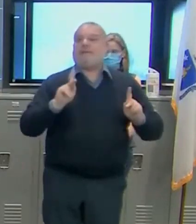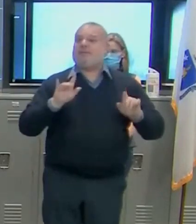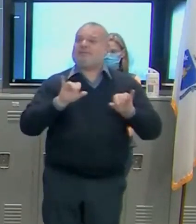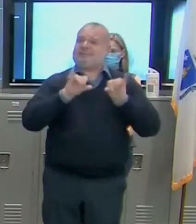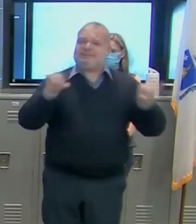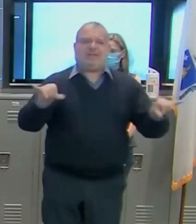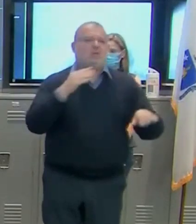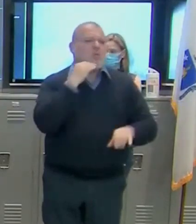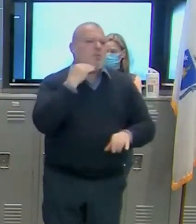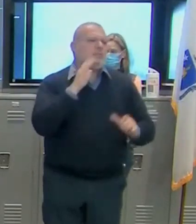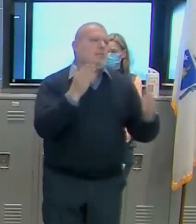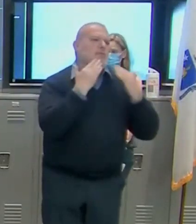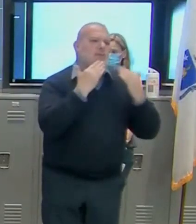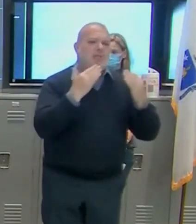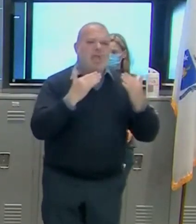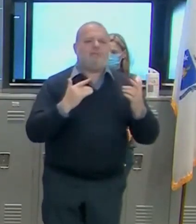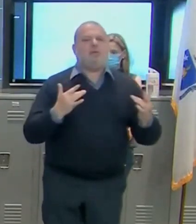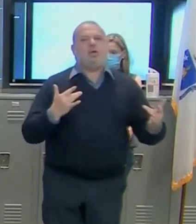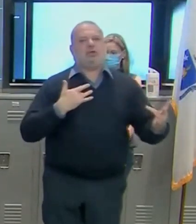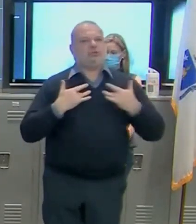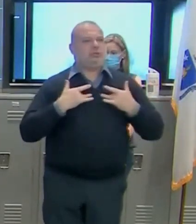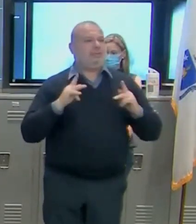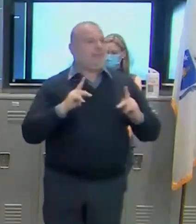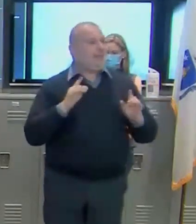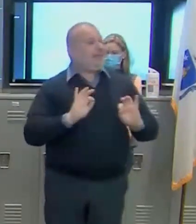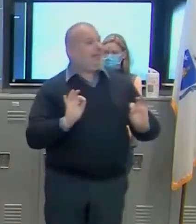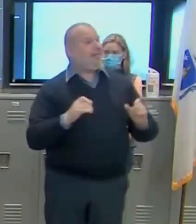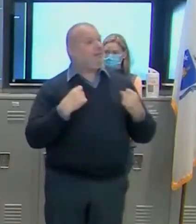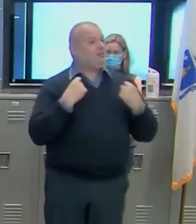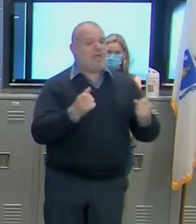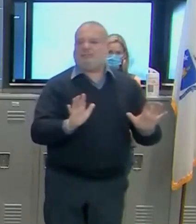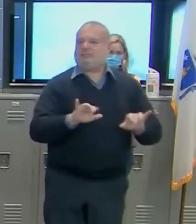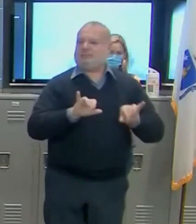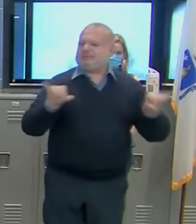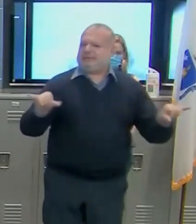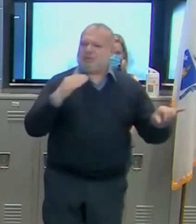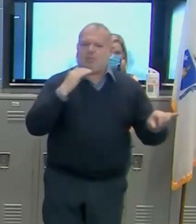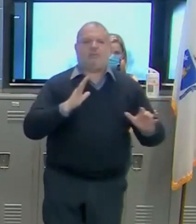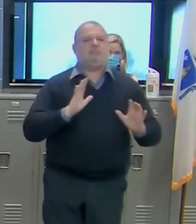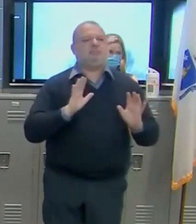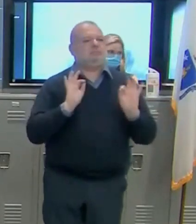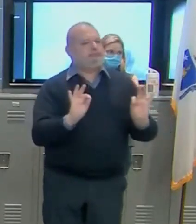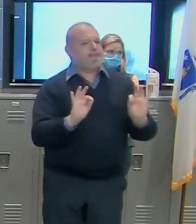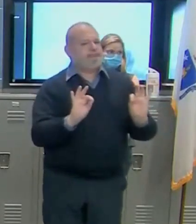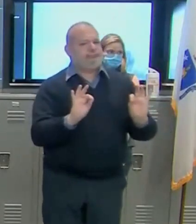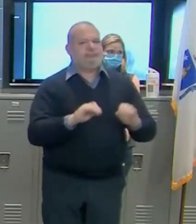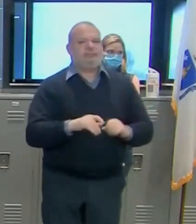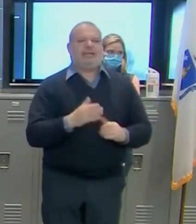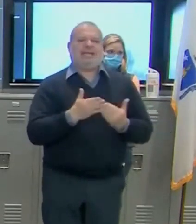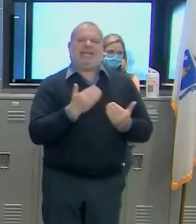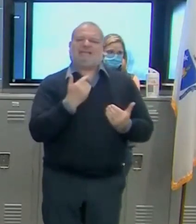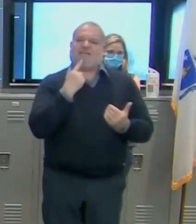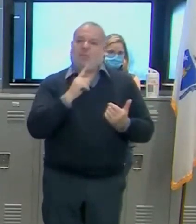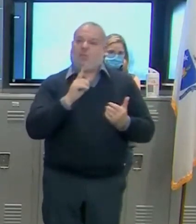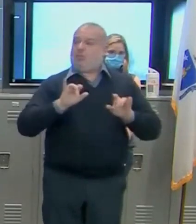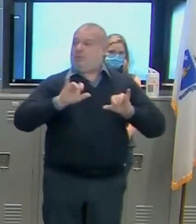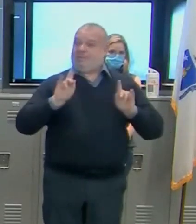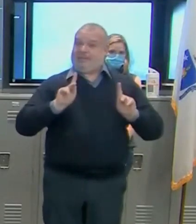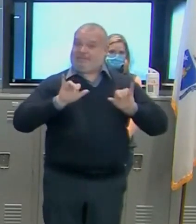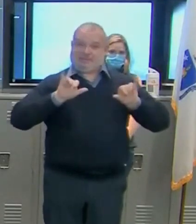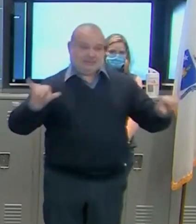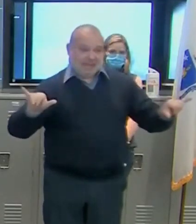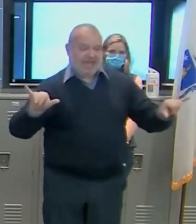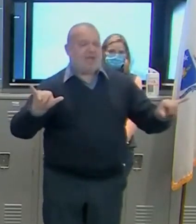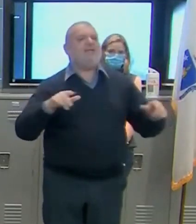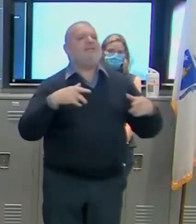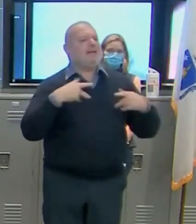made life dramatically easier for people who are out there removing snow, but it also means that a lot of folks weren't